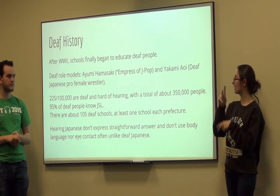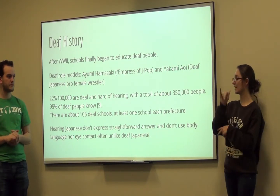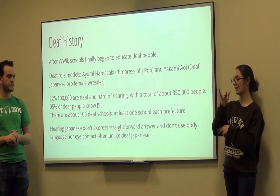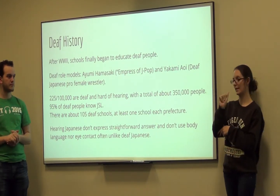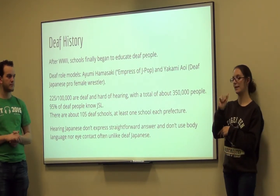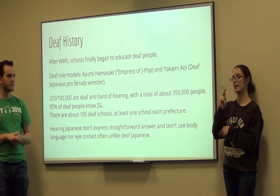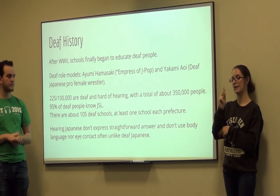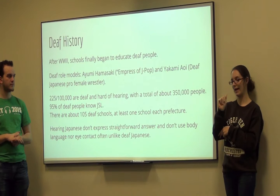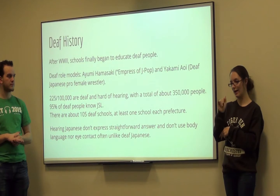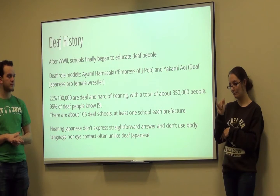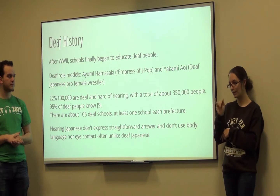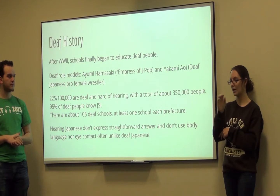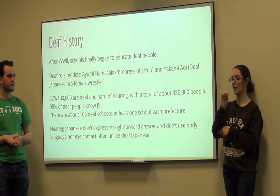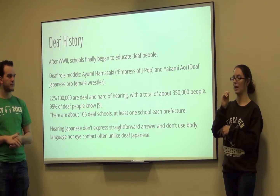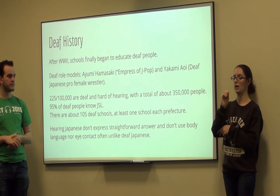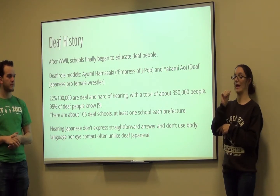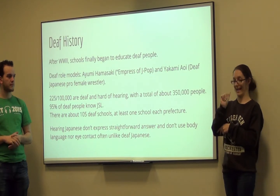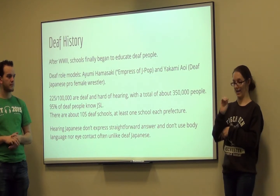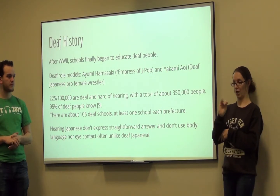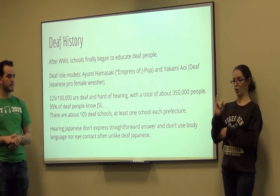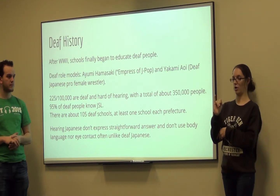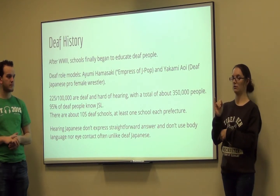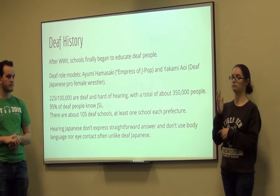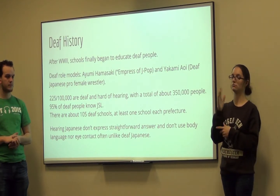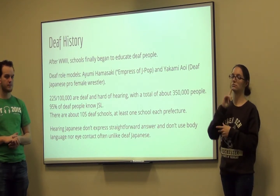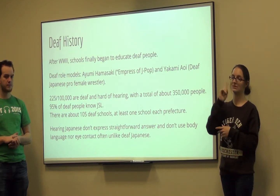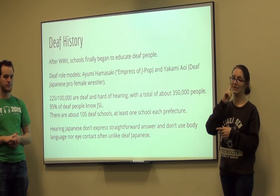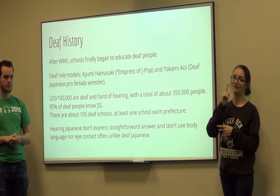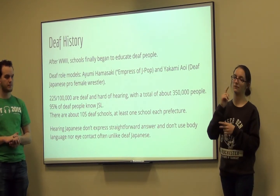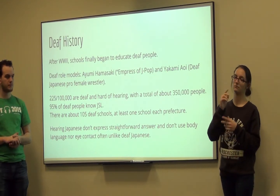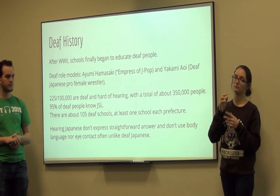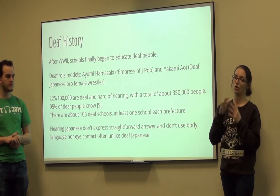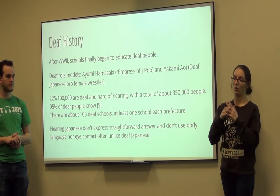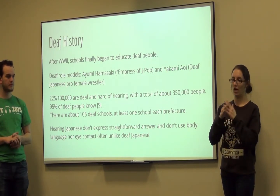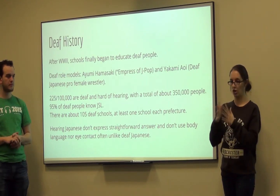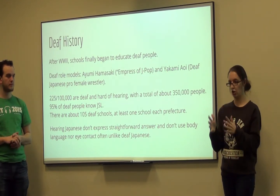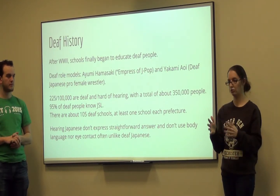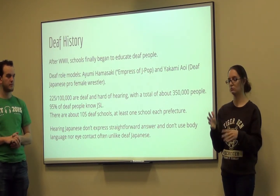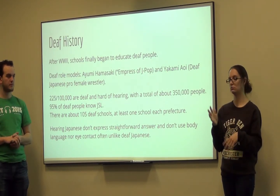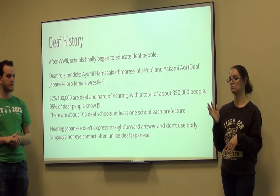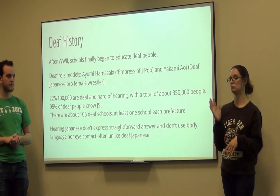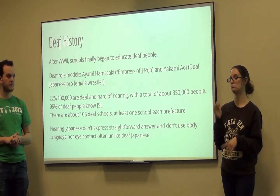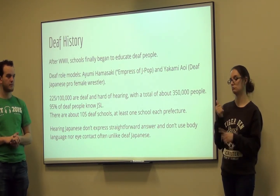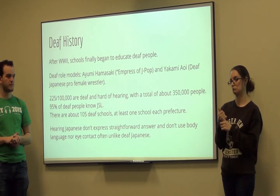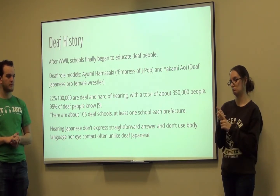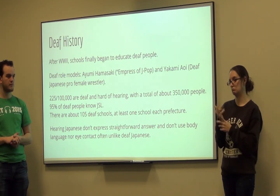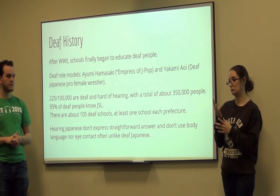another person whose name is Yakami Aoi, who is a deaf wrestler.